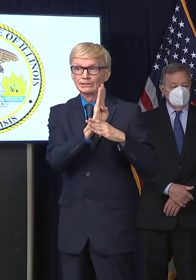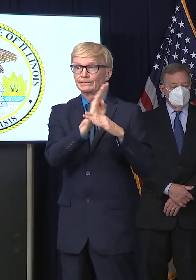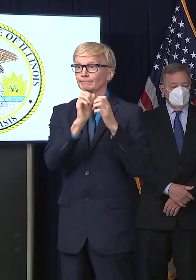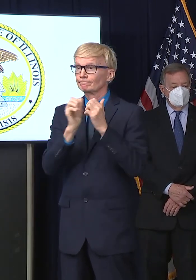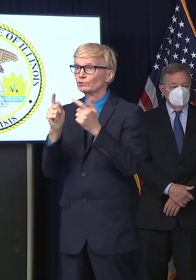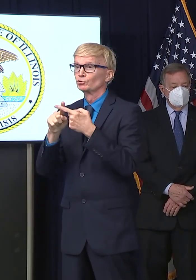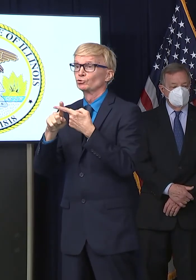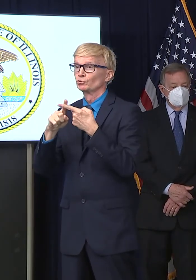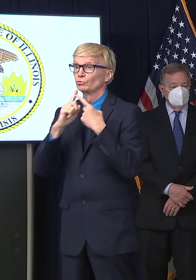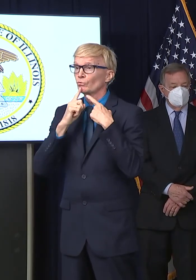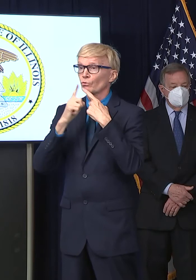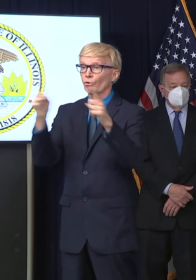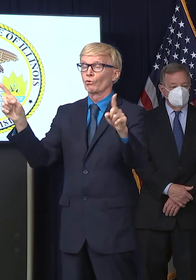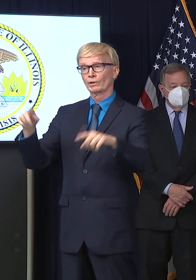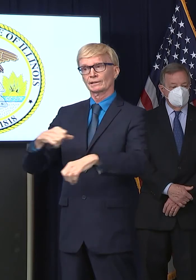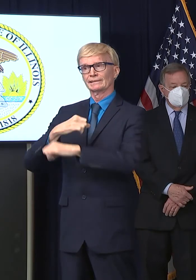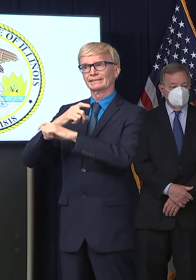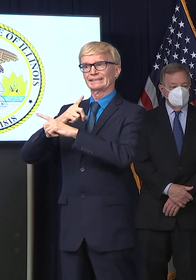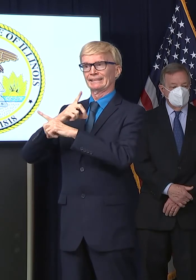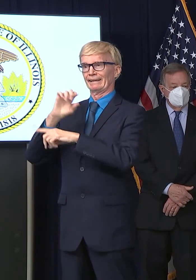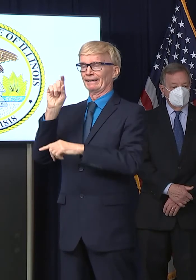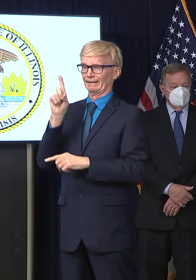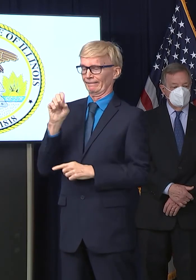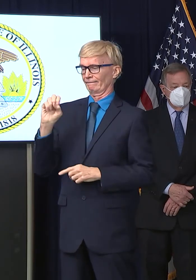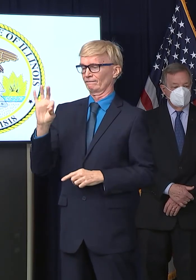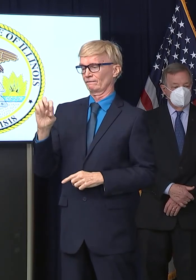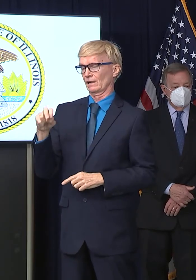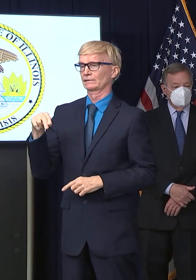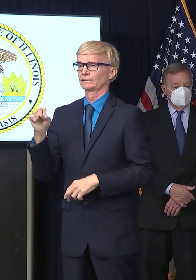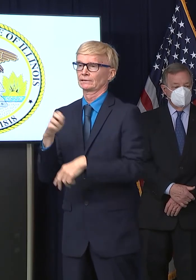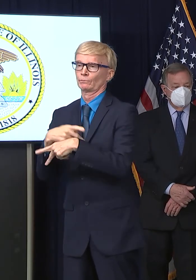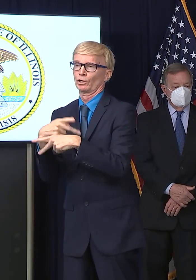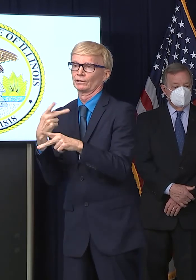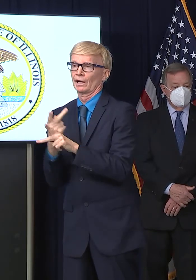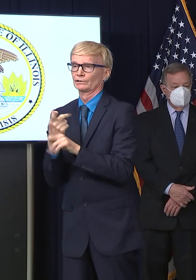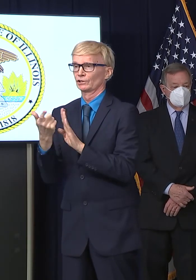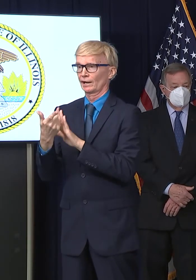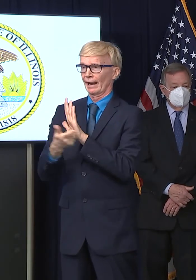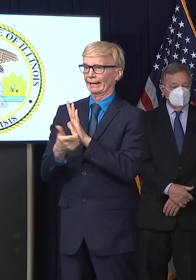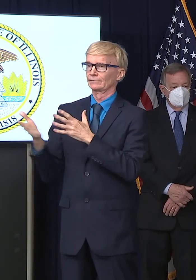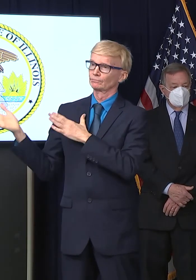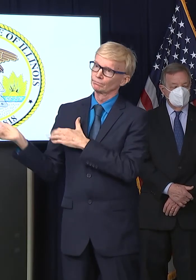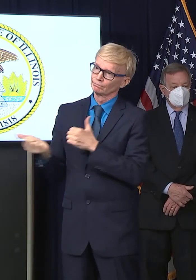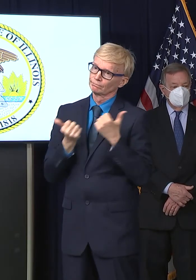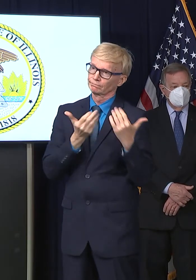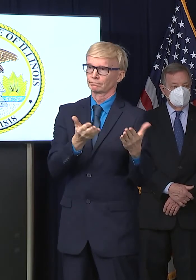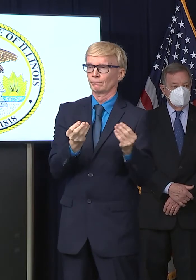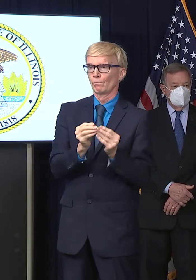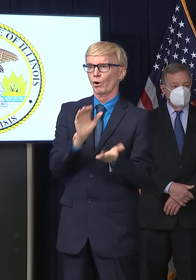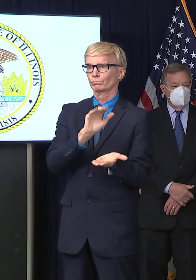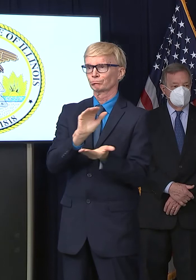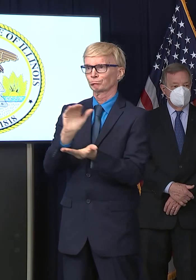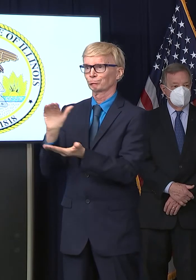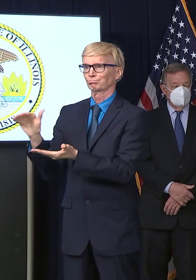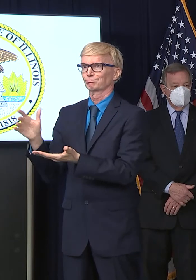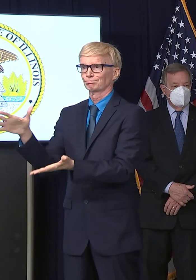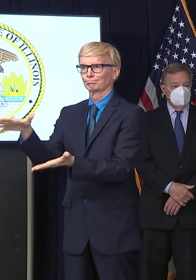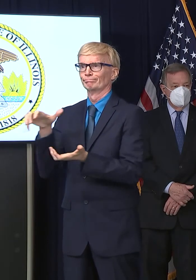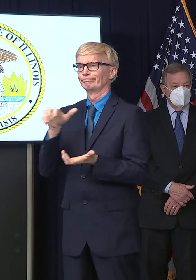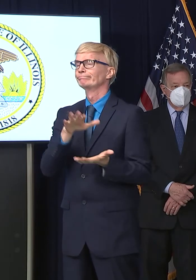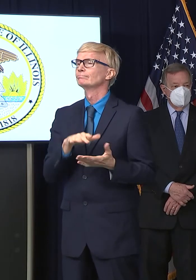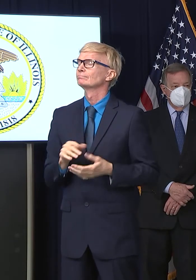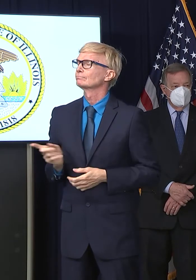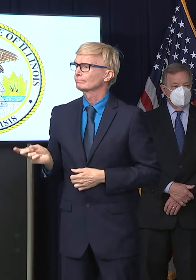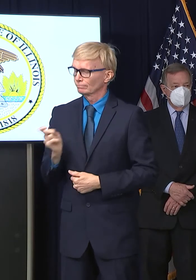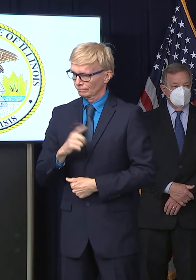to, while invoking the Defense Production Act, to put out more doses. Rachel at the Sun-Times, are you committed to donating to the Democratic Party of Illinois no matter